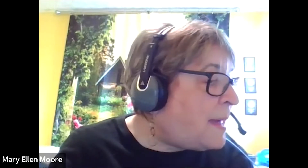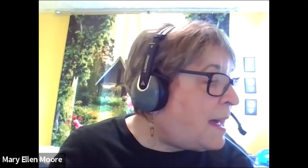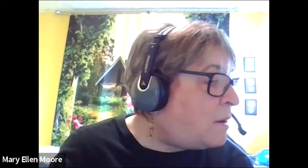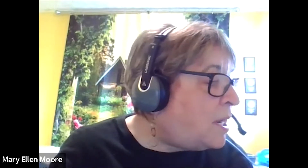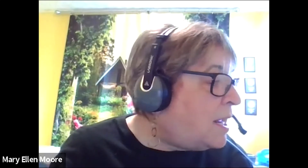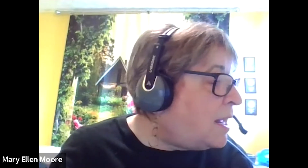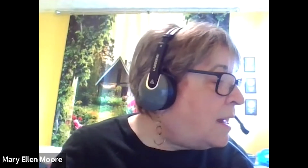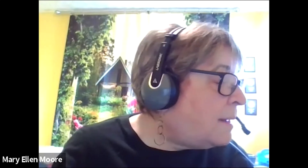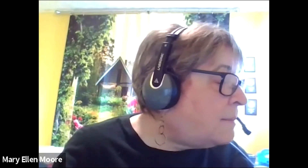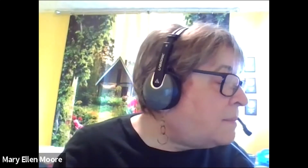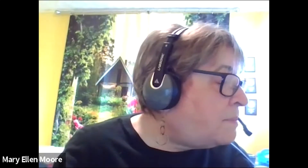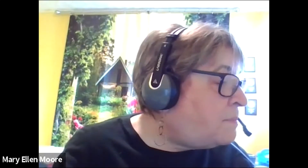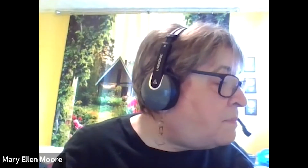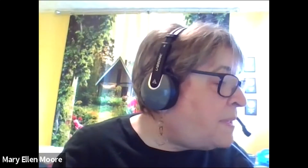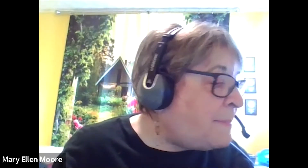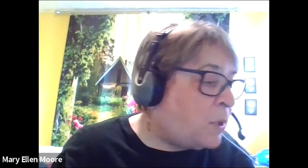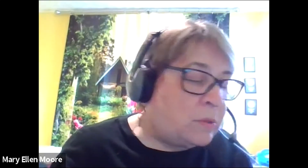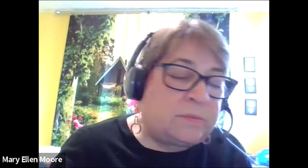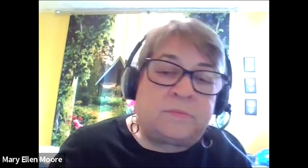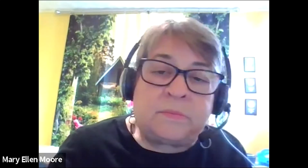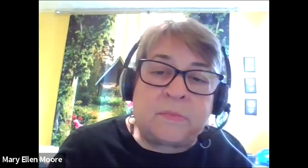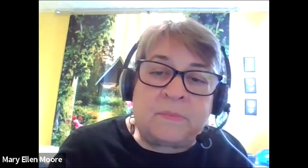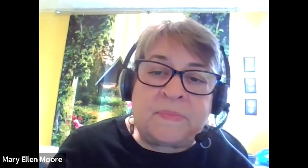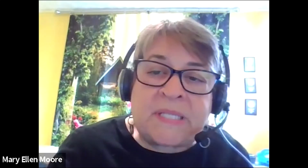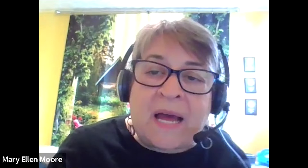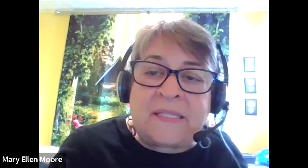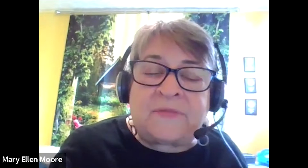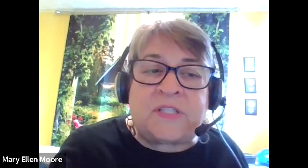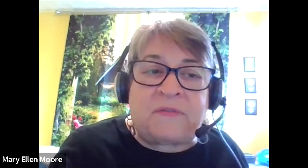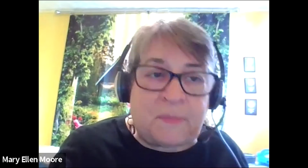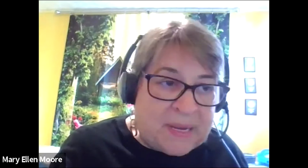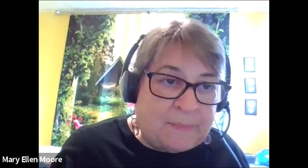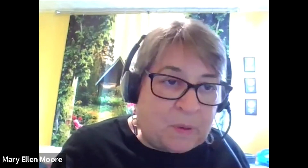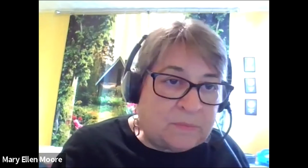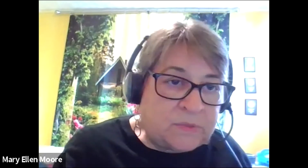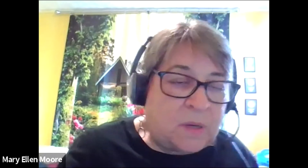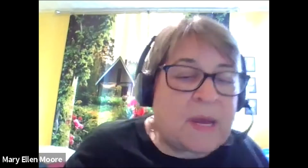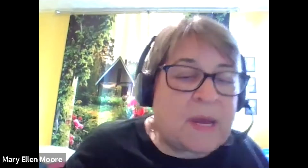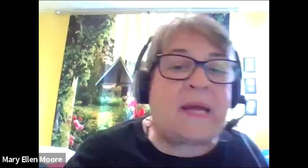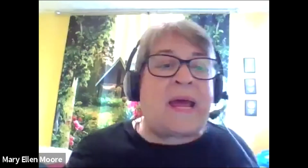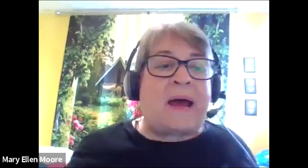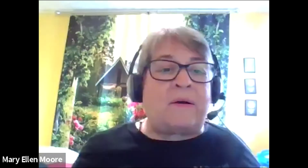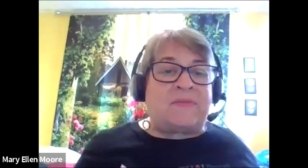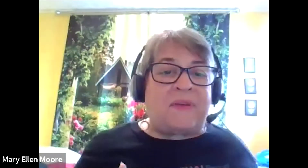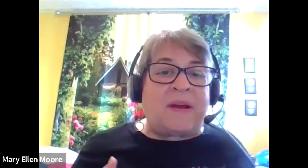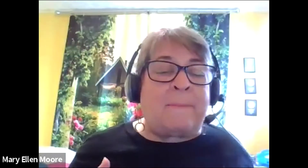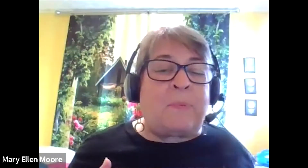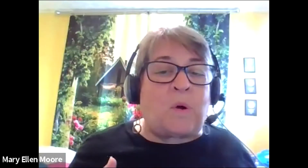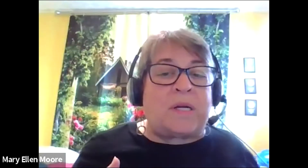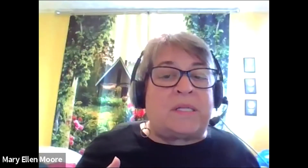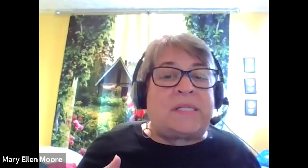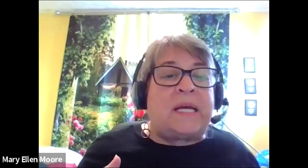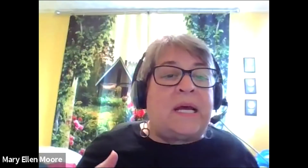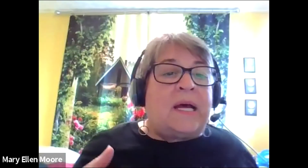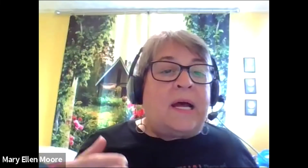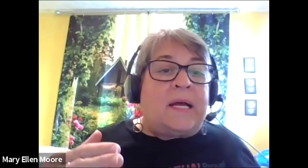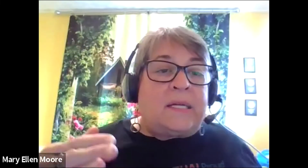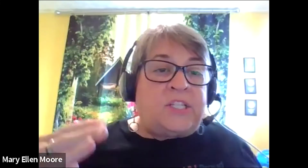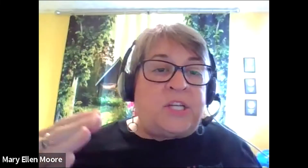about people, signs for different people. Okay, now it's very important